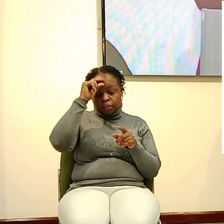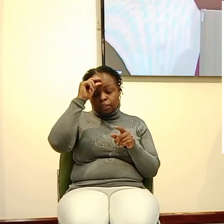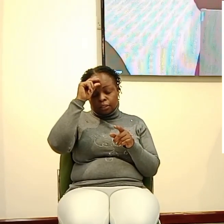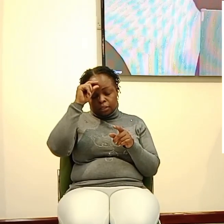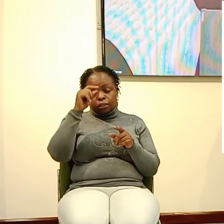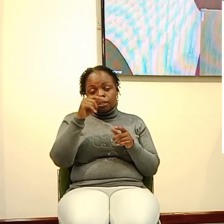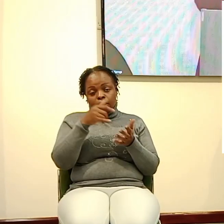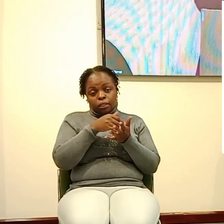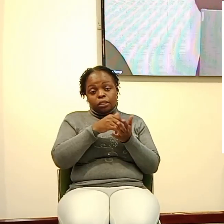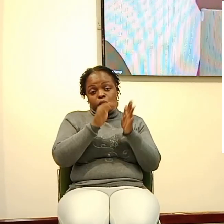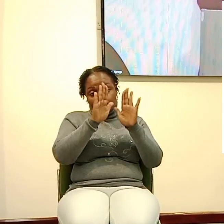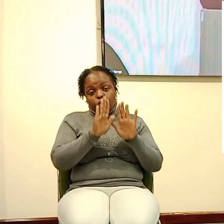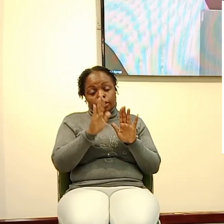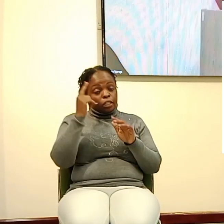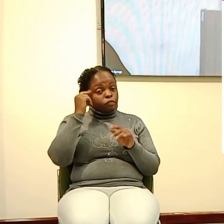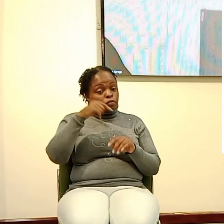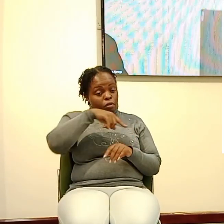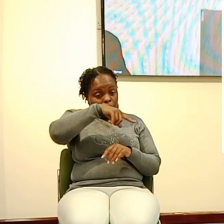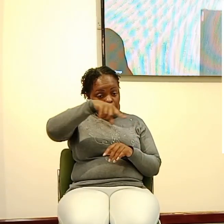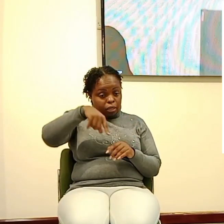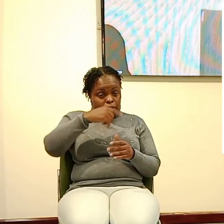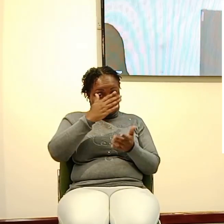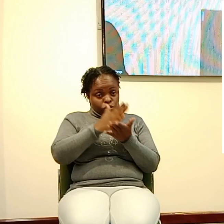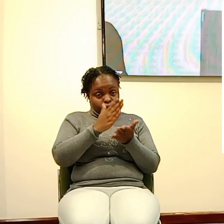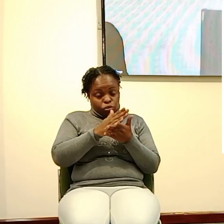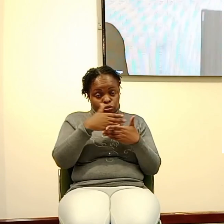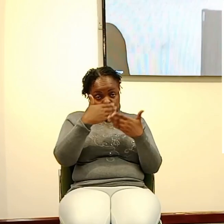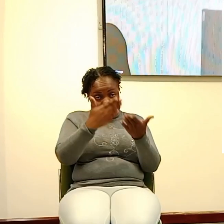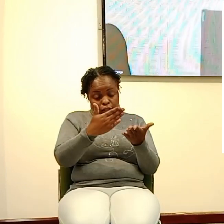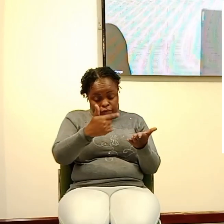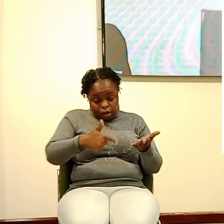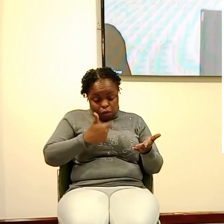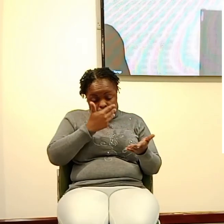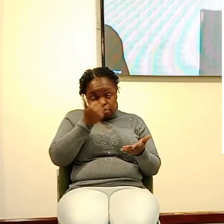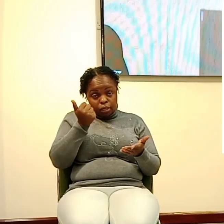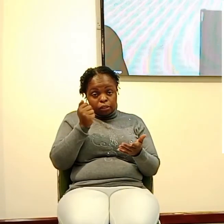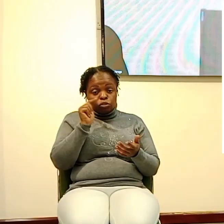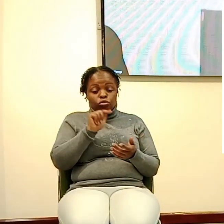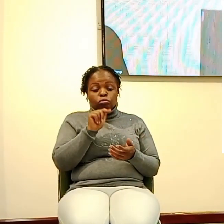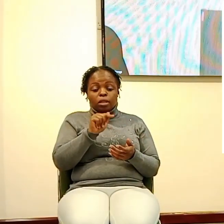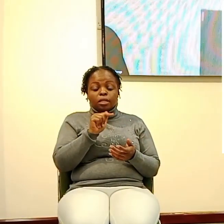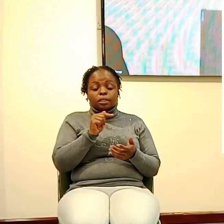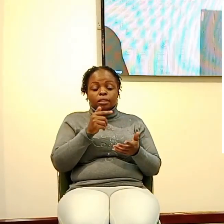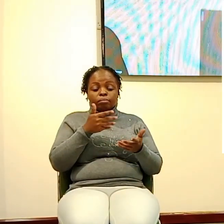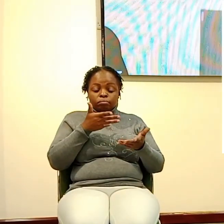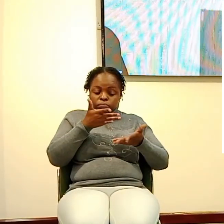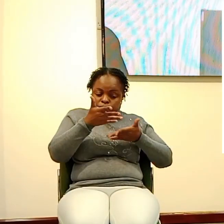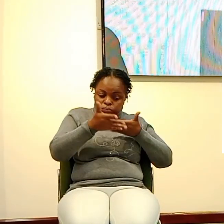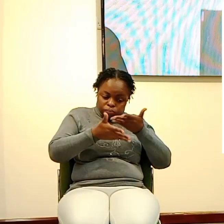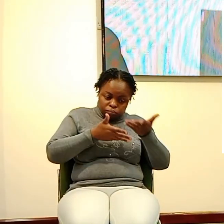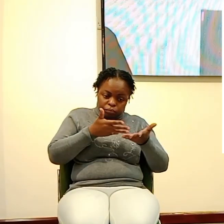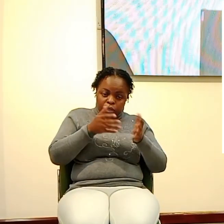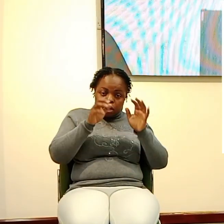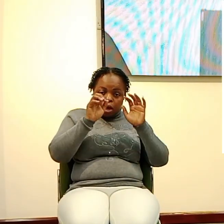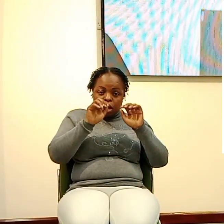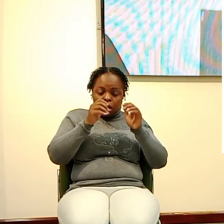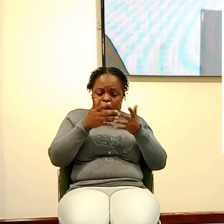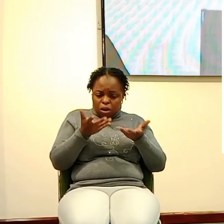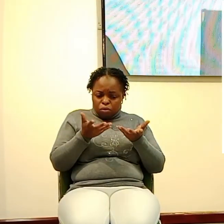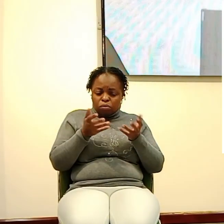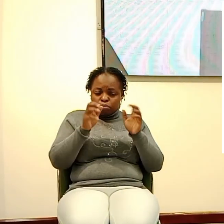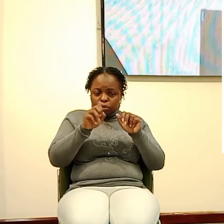extremely important for us to really give our best to these discussions. How can we make the best out of the